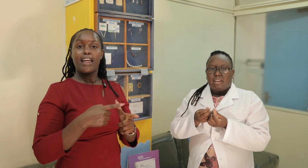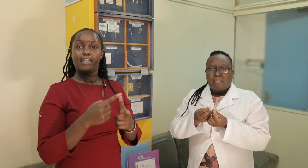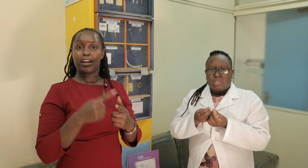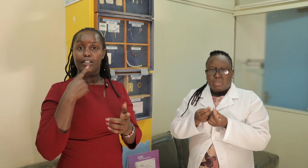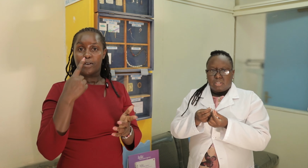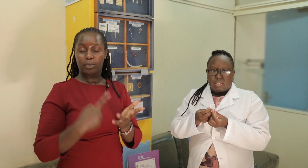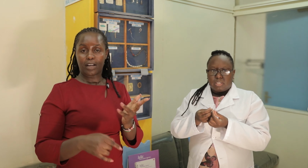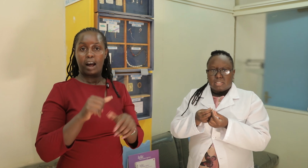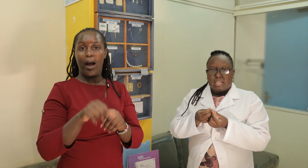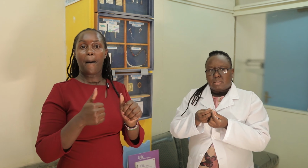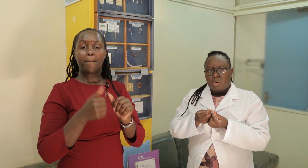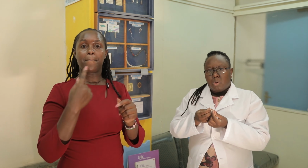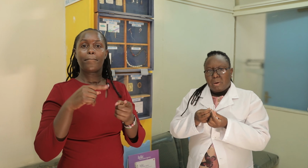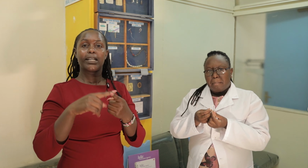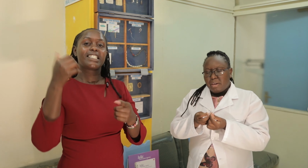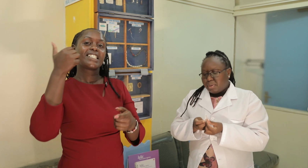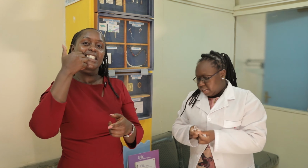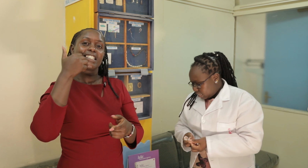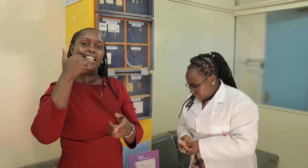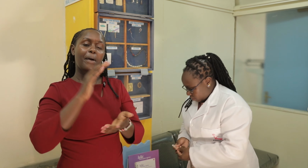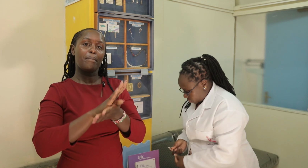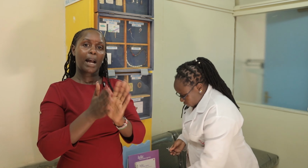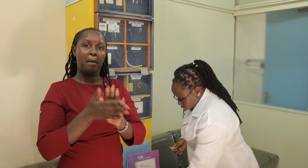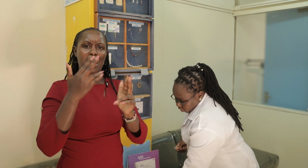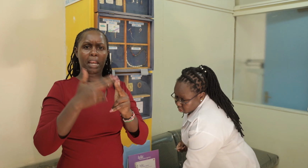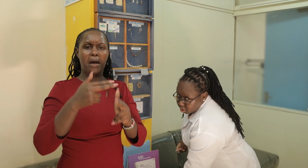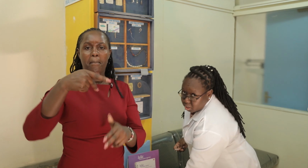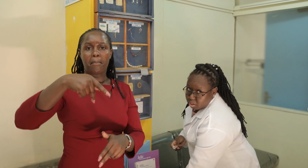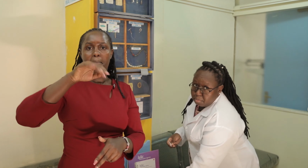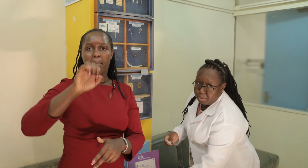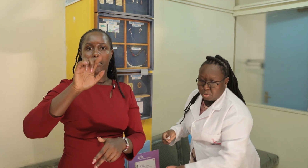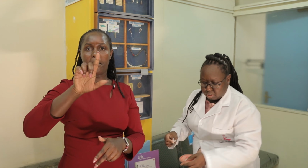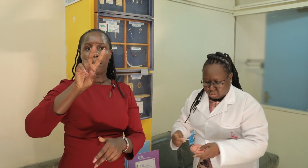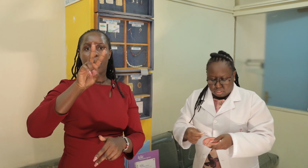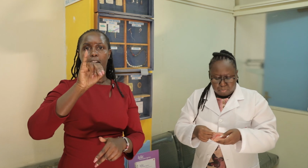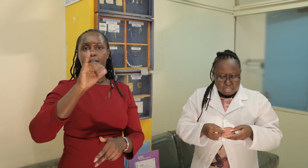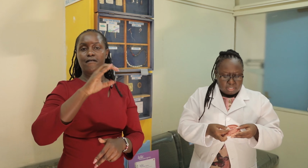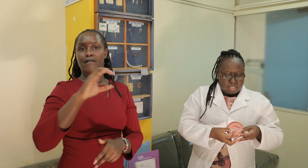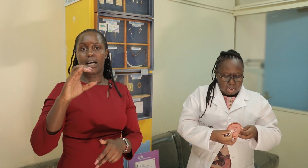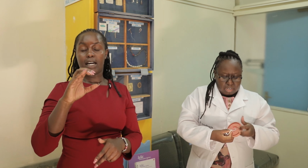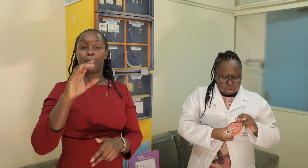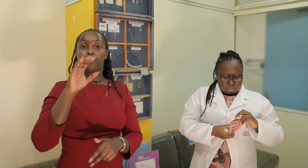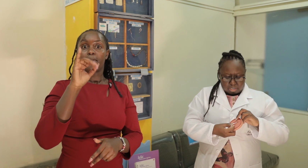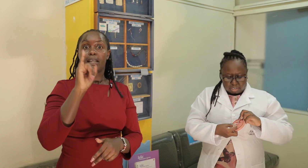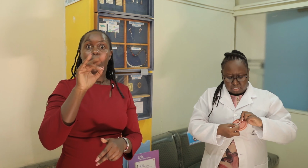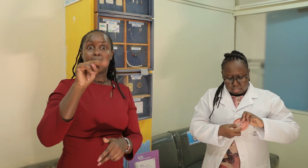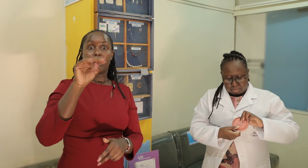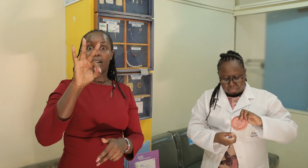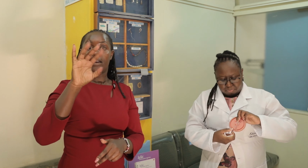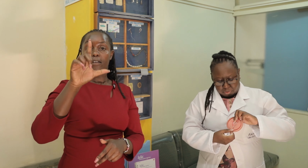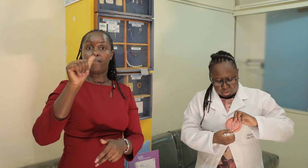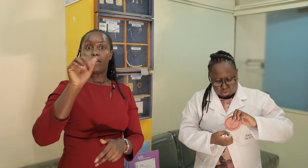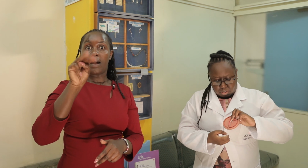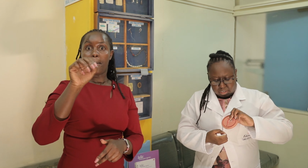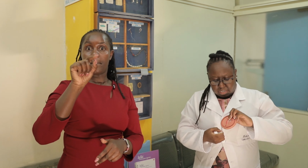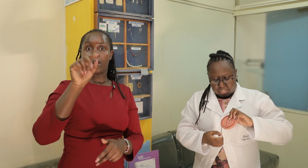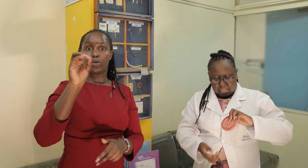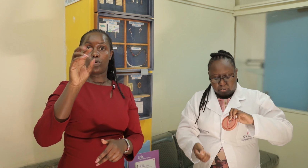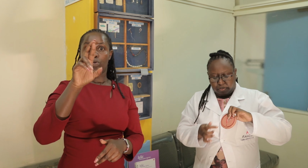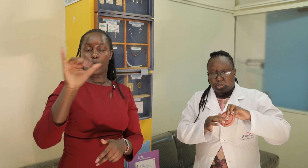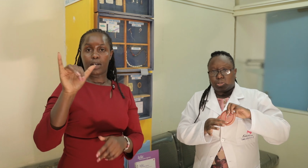pelvic inflammatory disease, that whereby you get an infection because it is placed inside the uterus. You